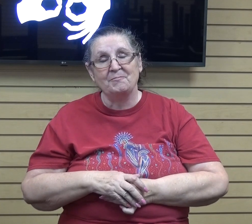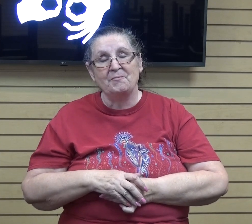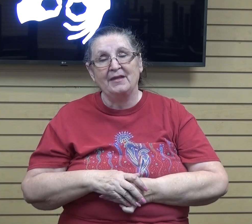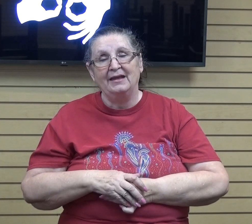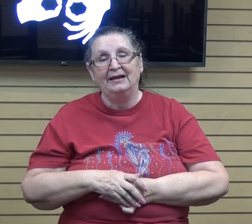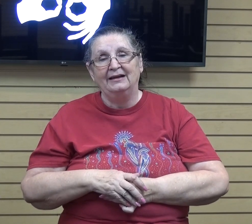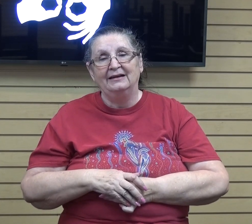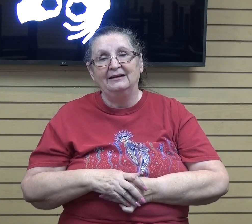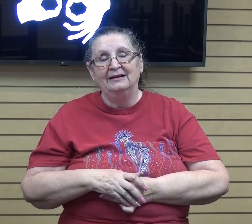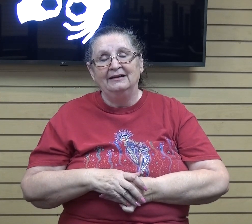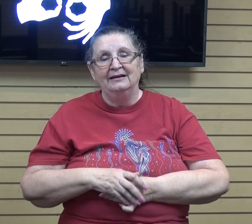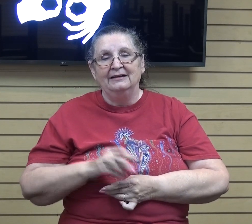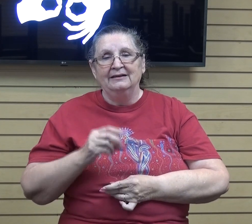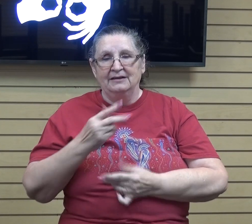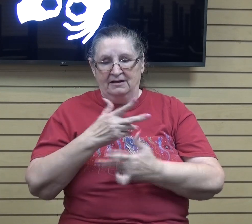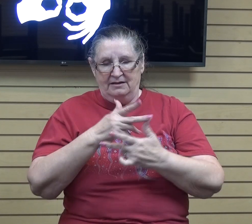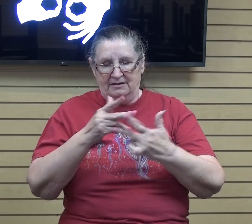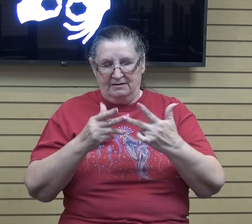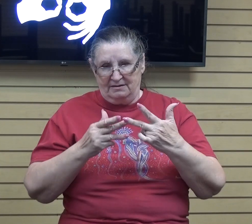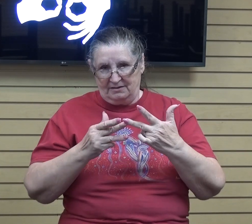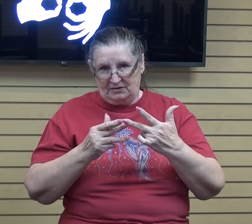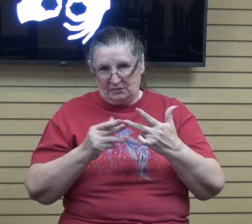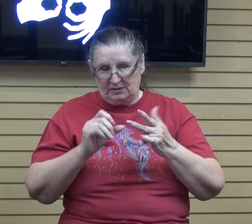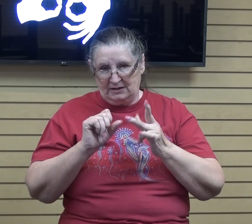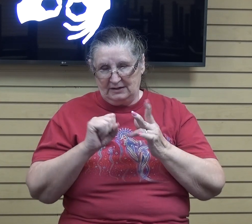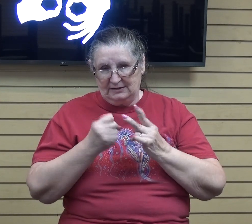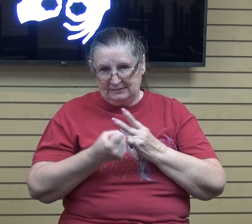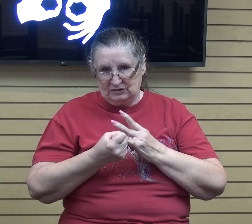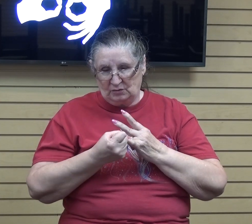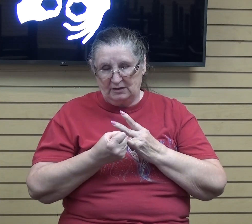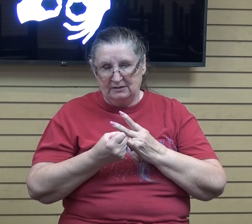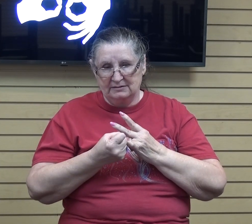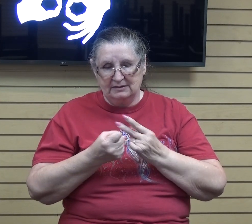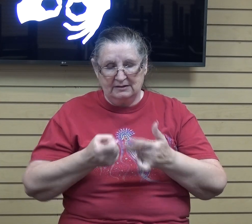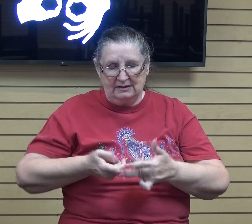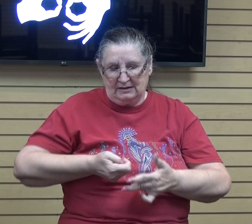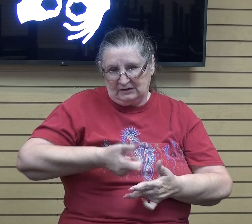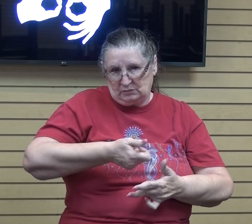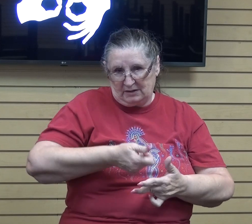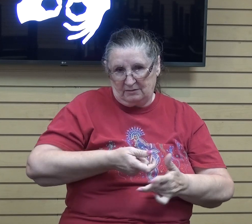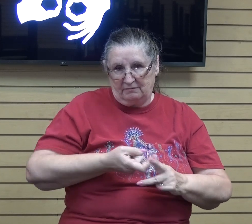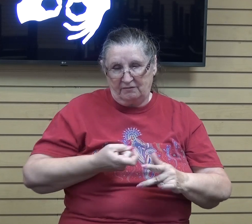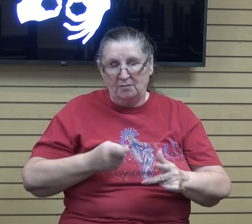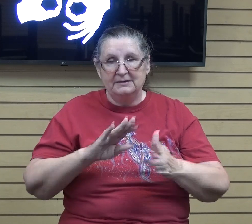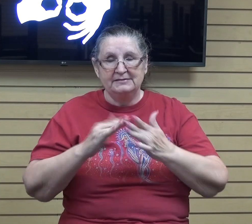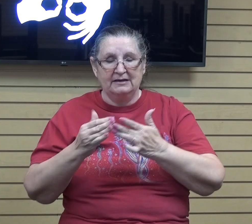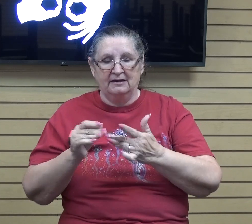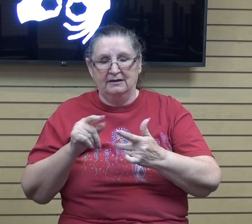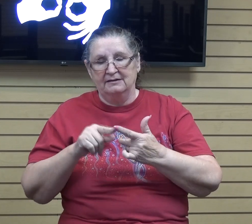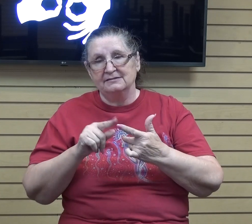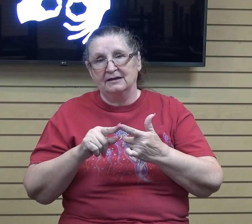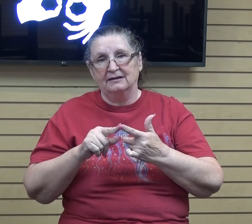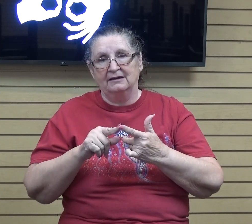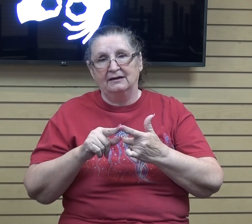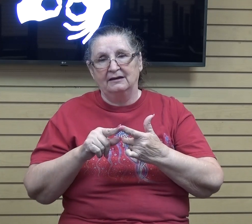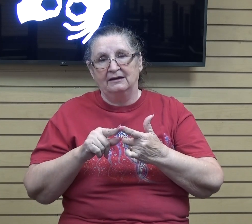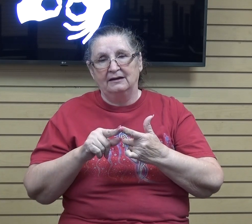So let's look at these three situations. The first, he was expelled out of the city. The second, he was made aware